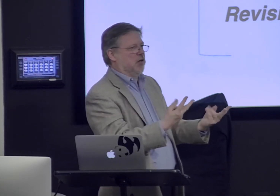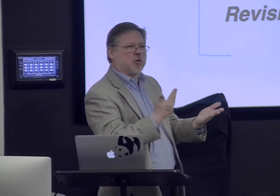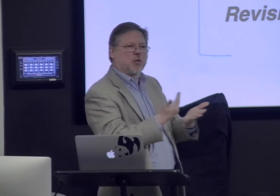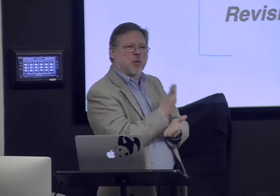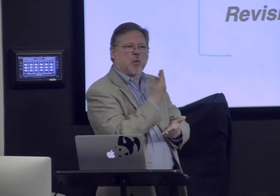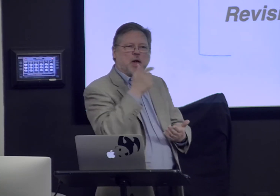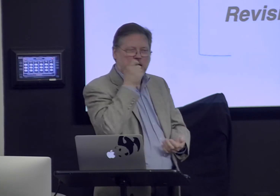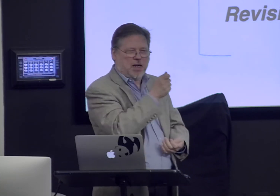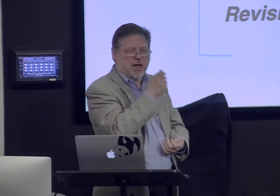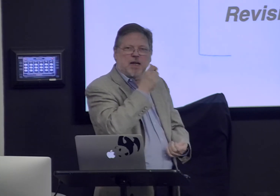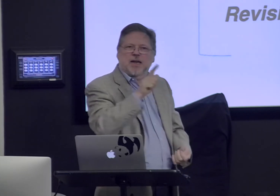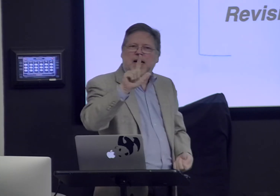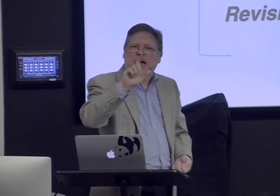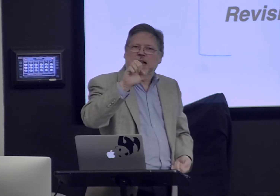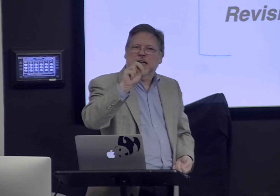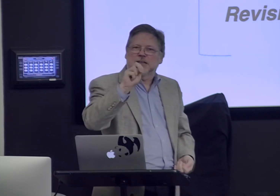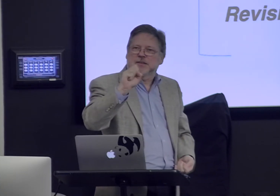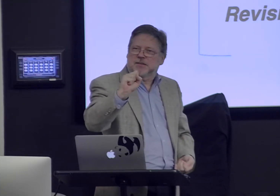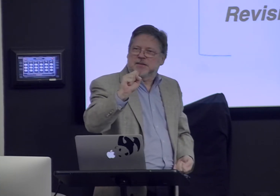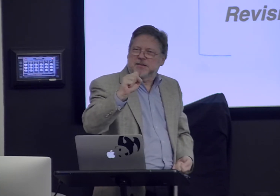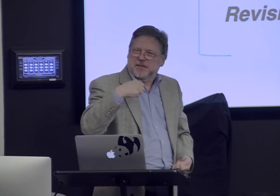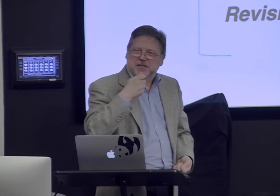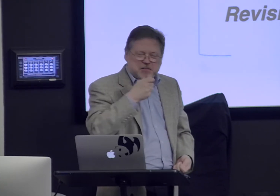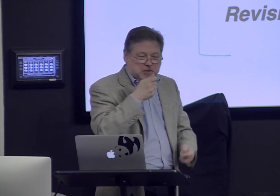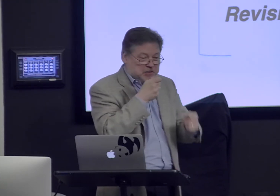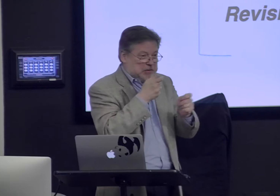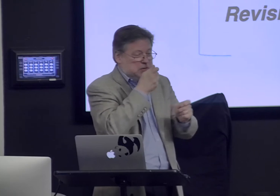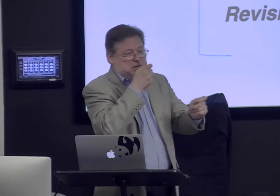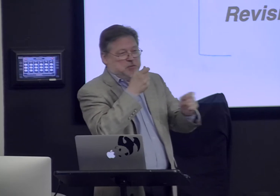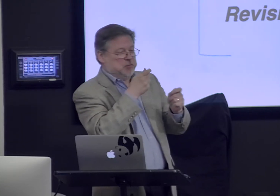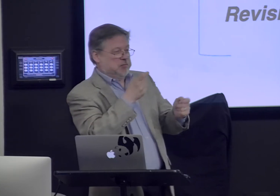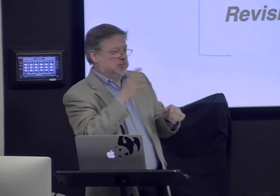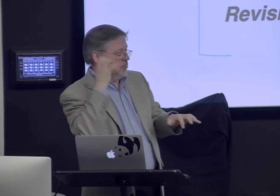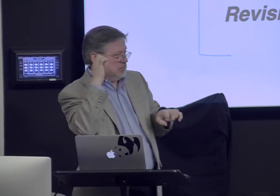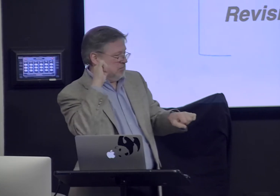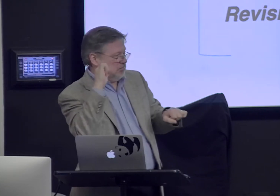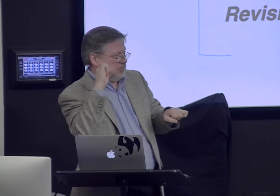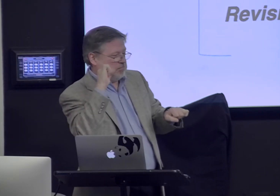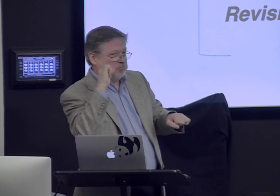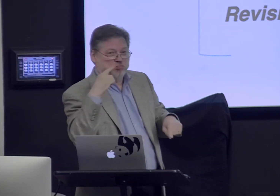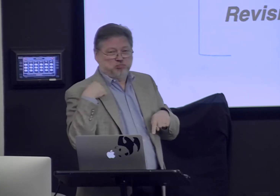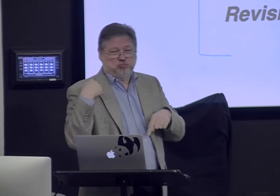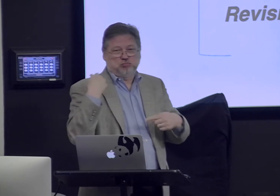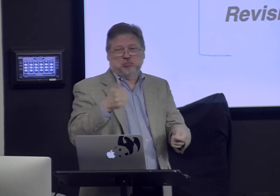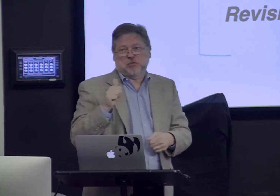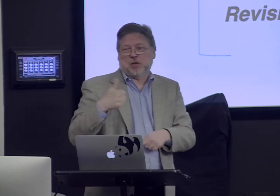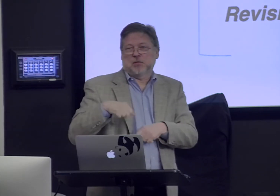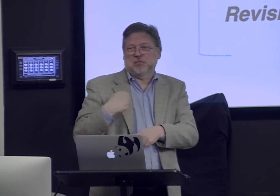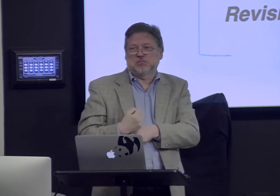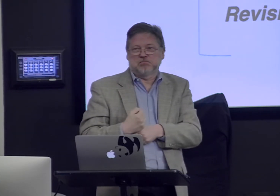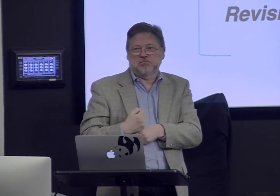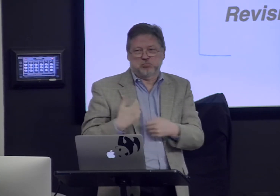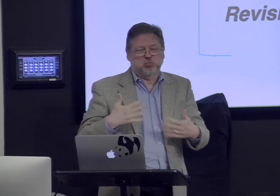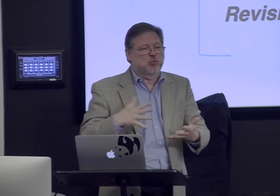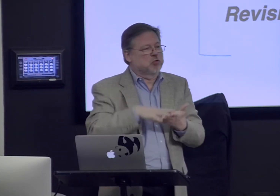really been given a new lens now on understanding sign language over time. And it has really